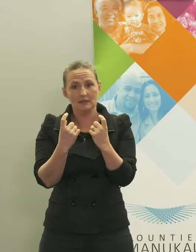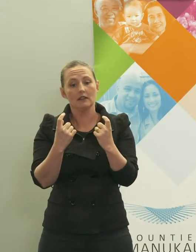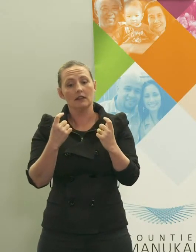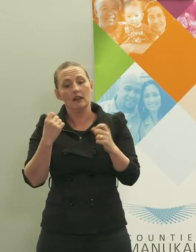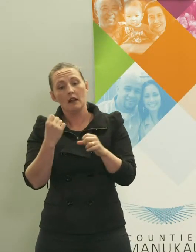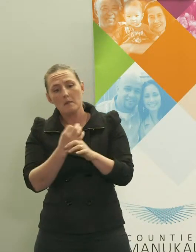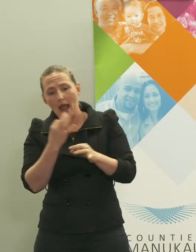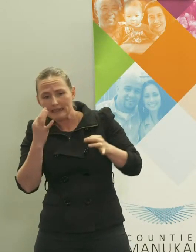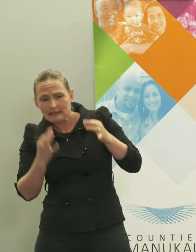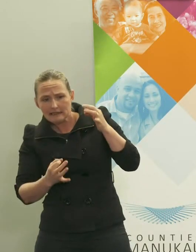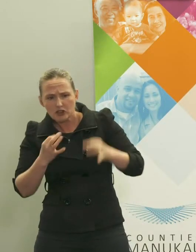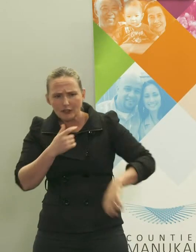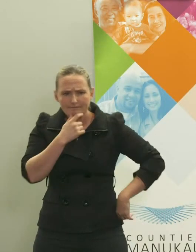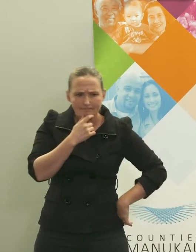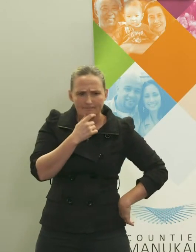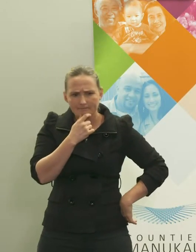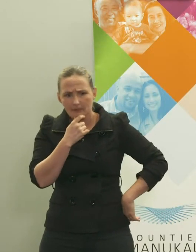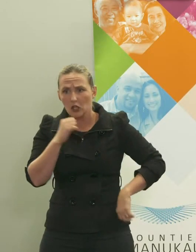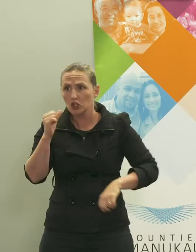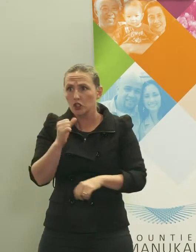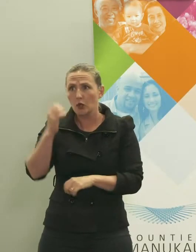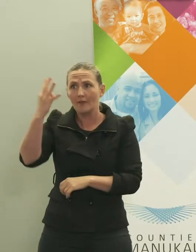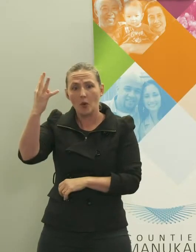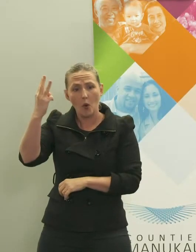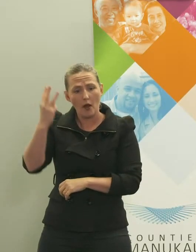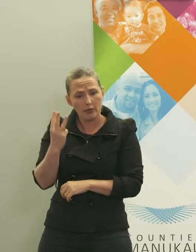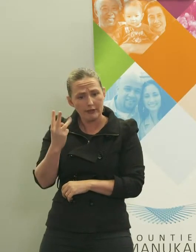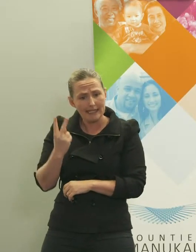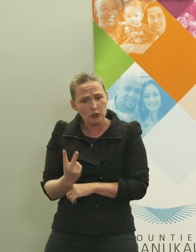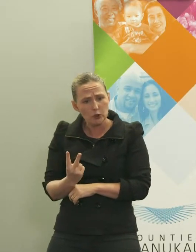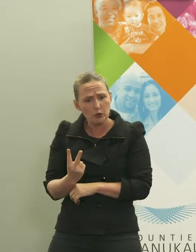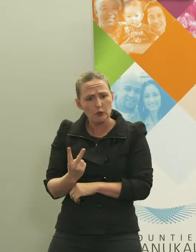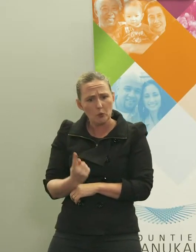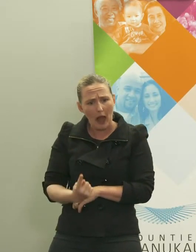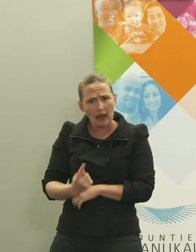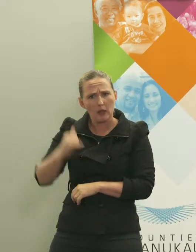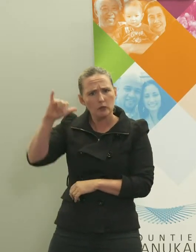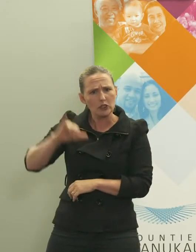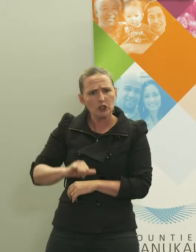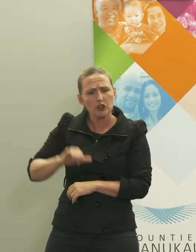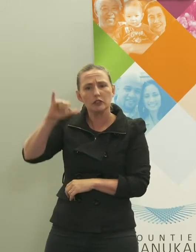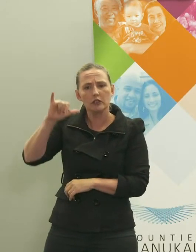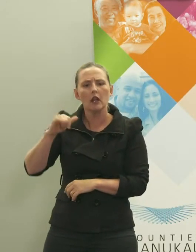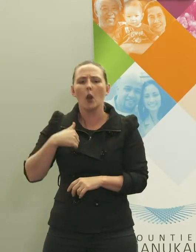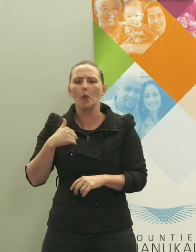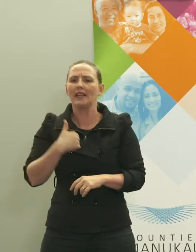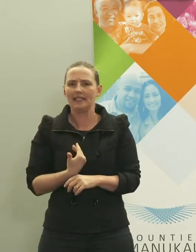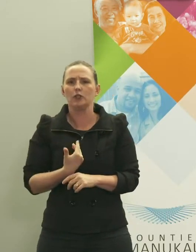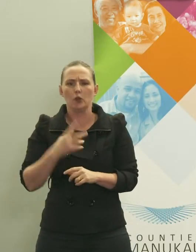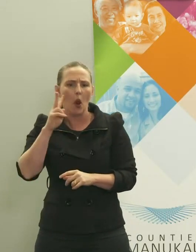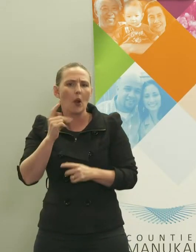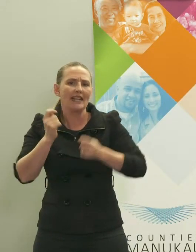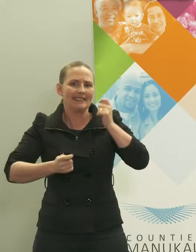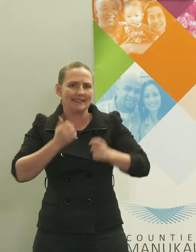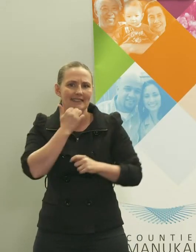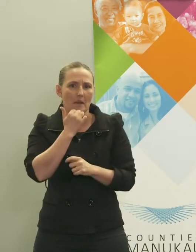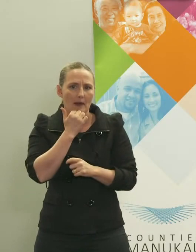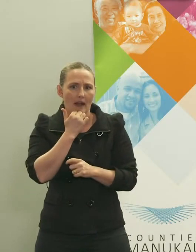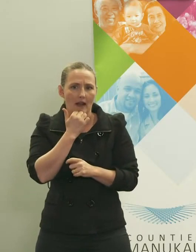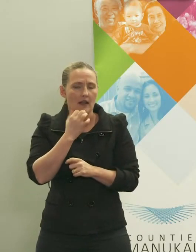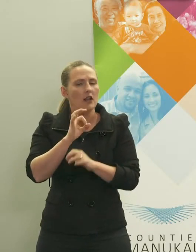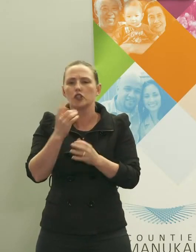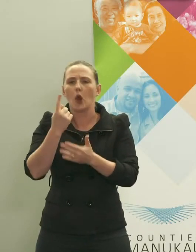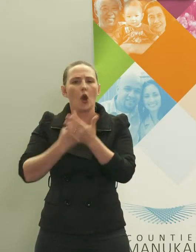changes is the number of cases, the nature of the cases that we're seeing. So it's not just the number, because you can have a large number of cases, but they can